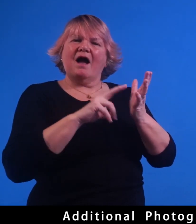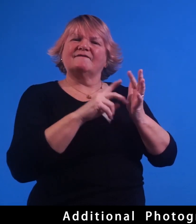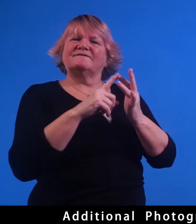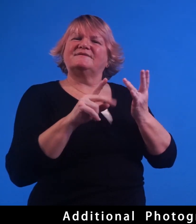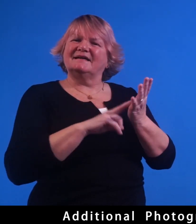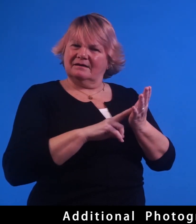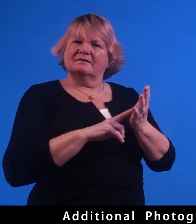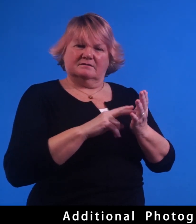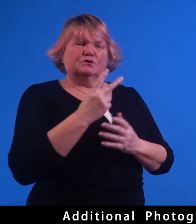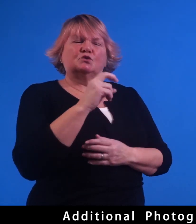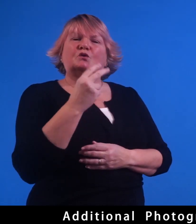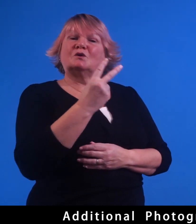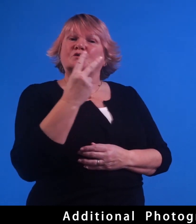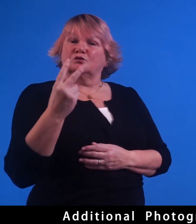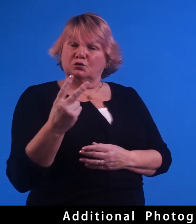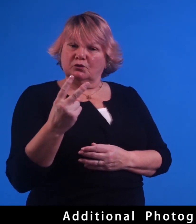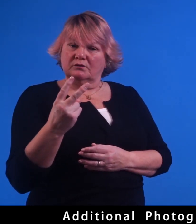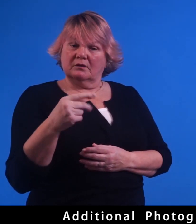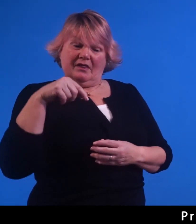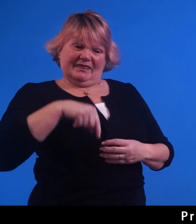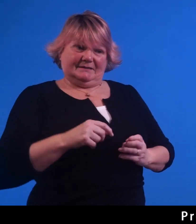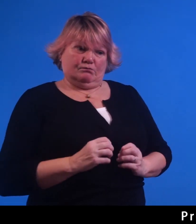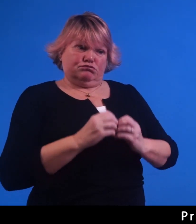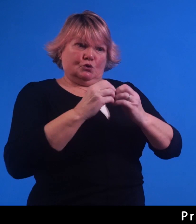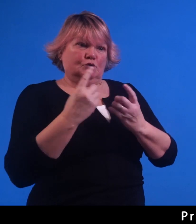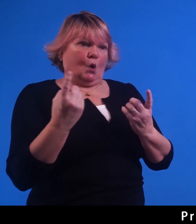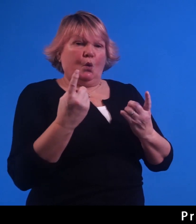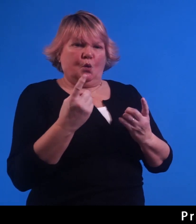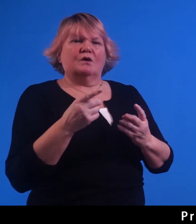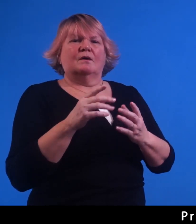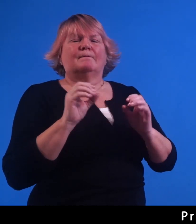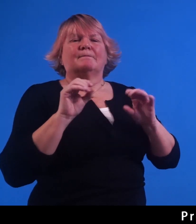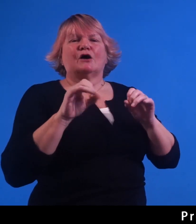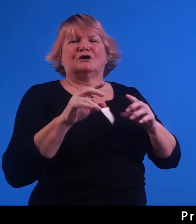2022. Produced by Magic Egg Productions.